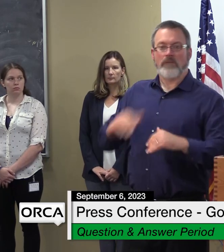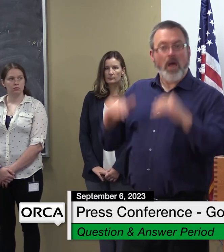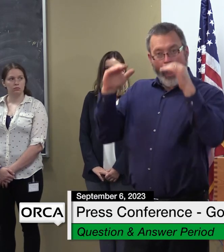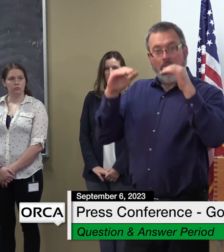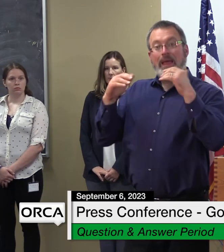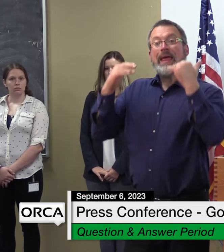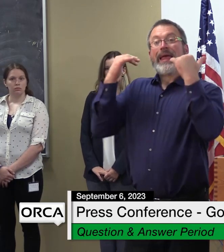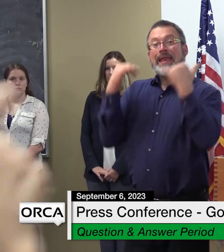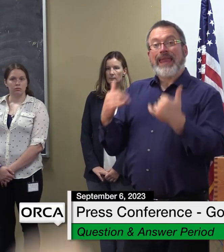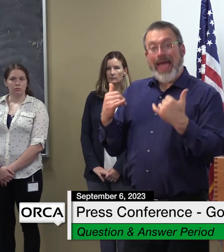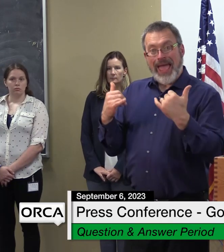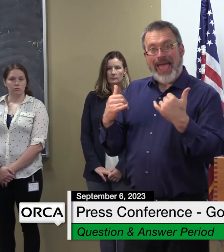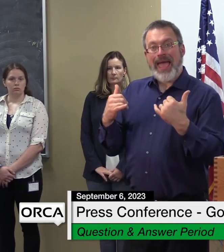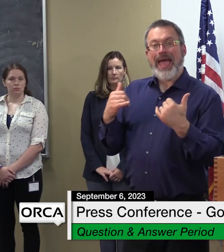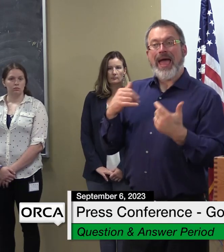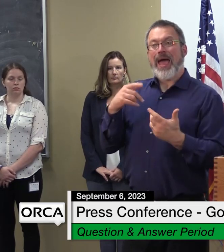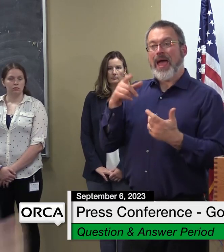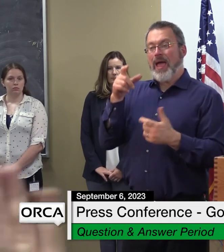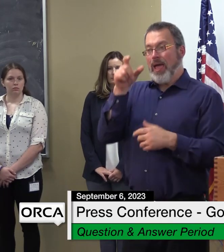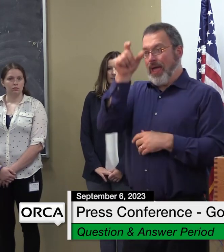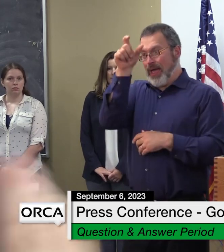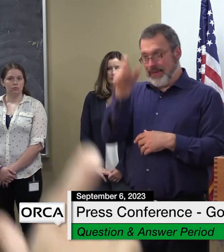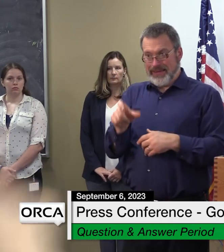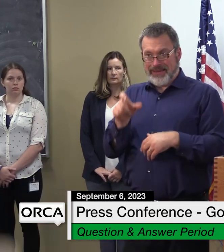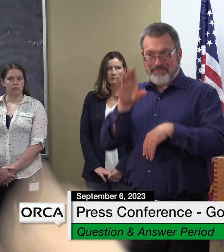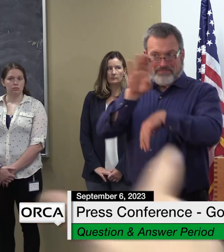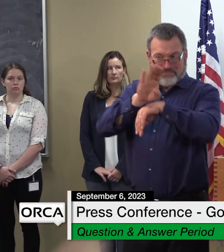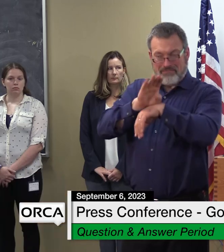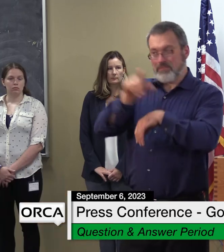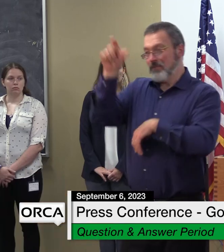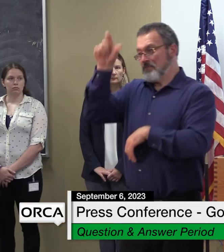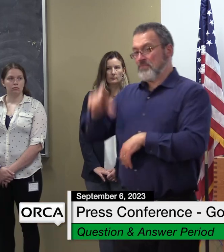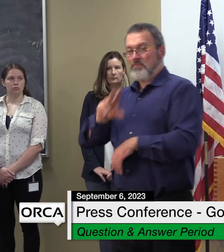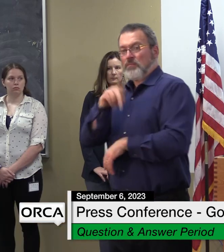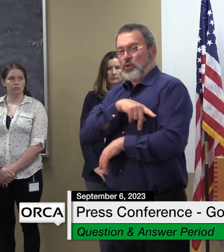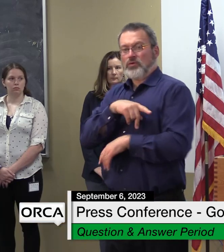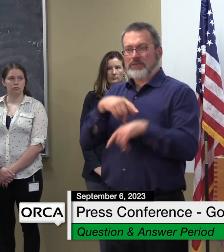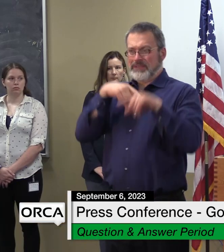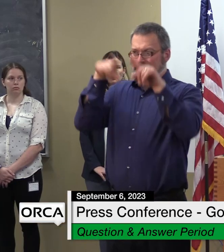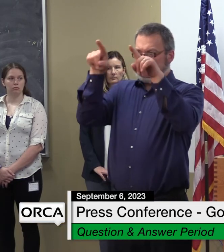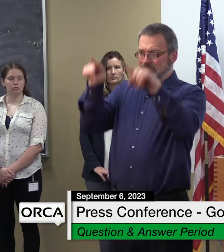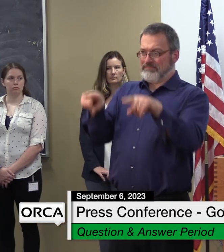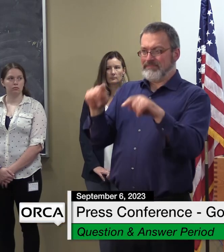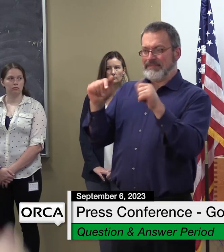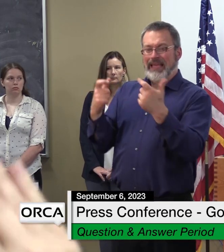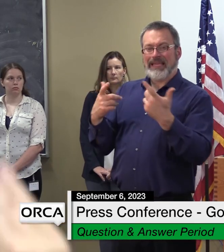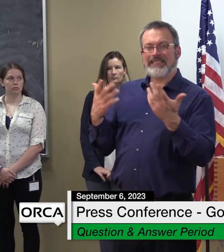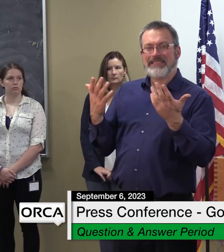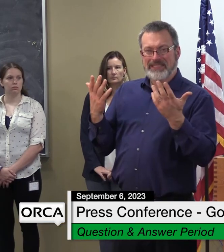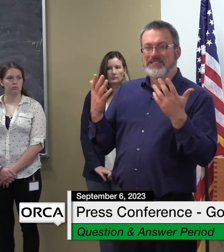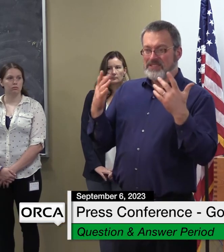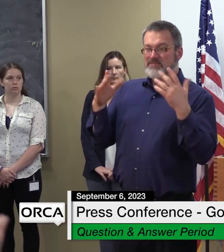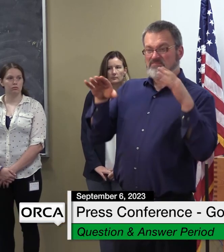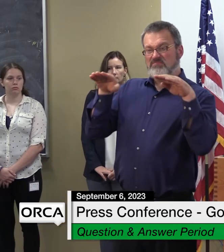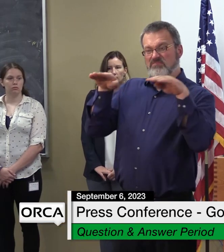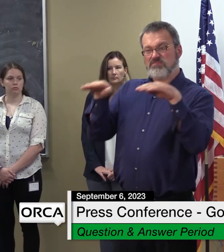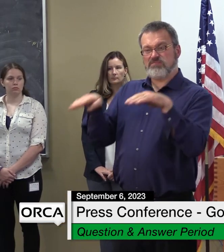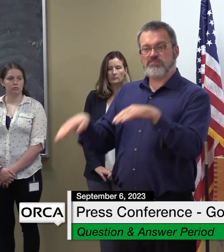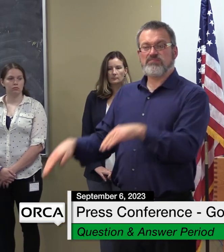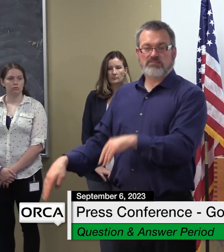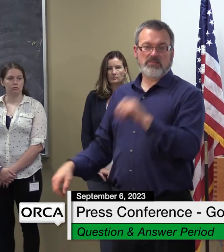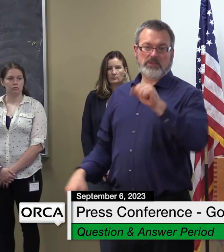whether it's personal income or corporate or whatever, is going to continue to degrade.